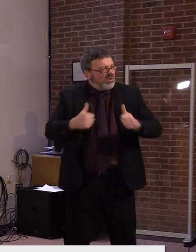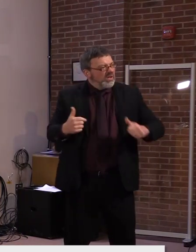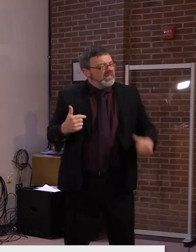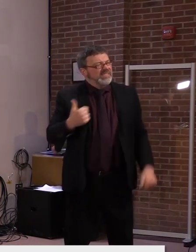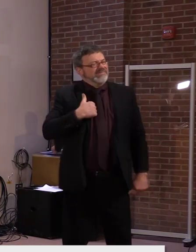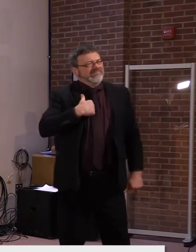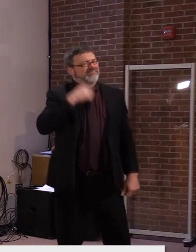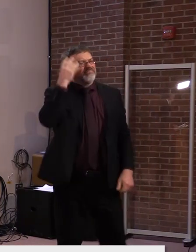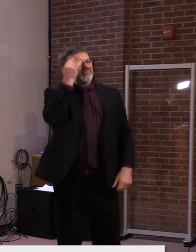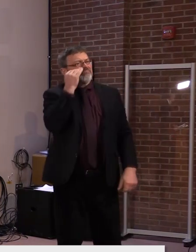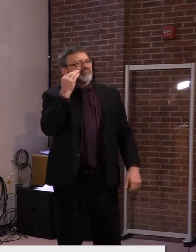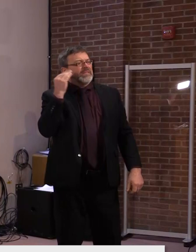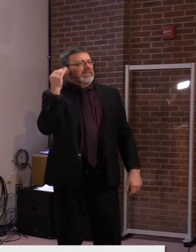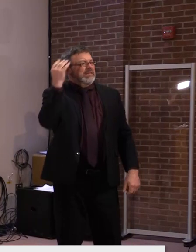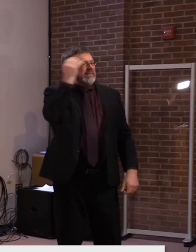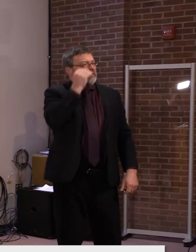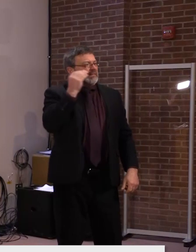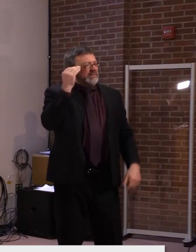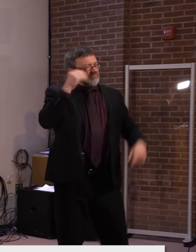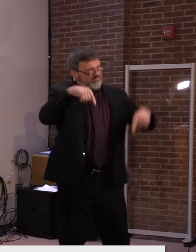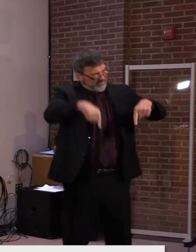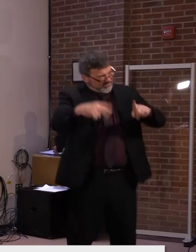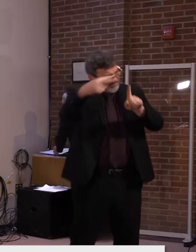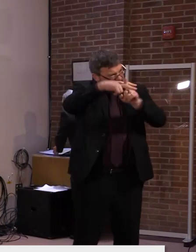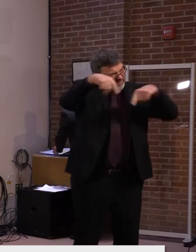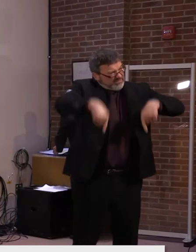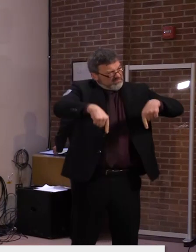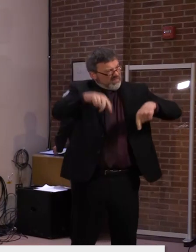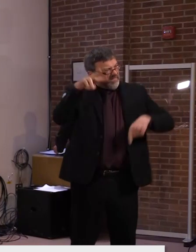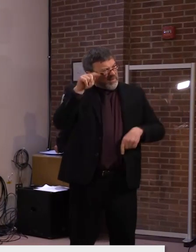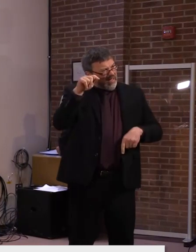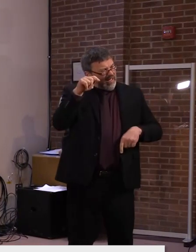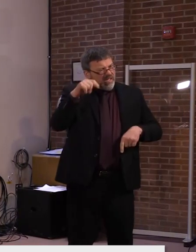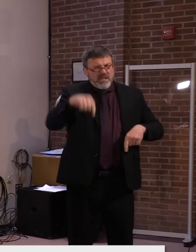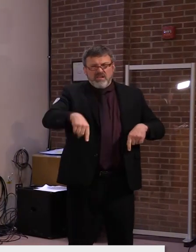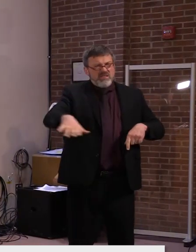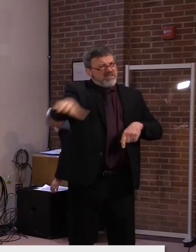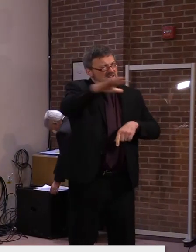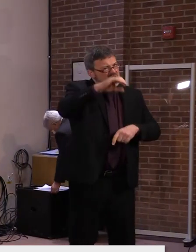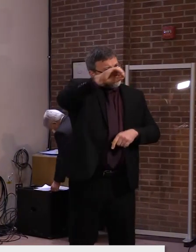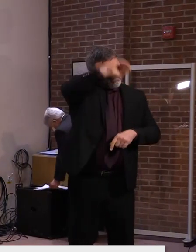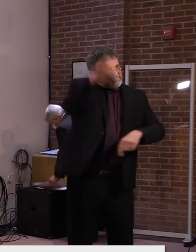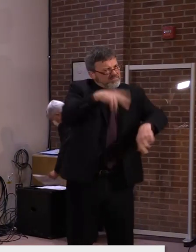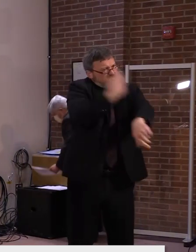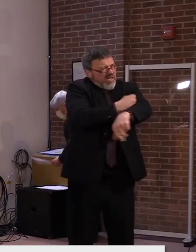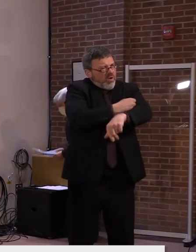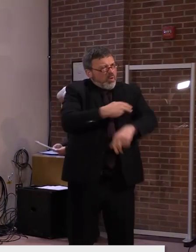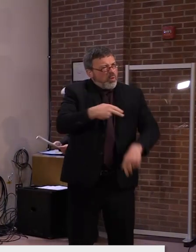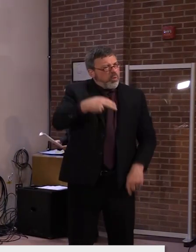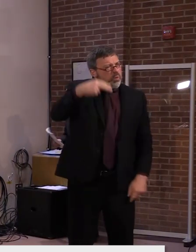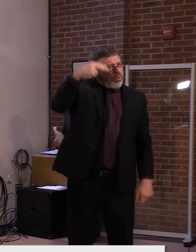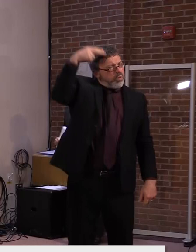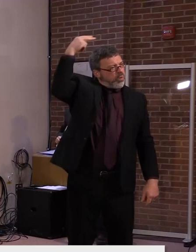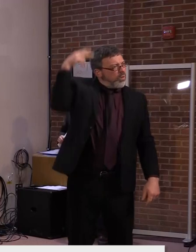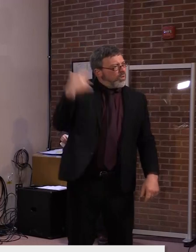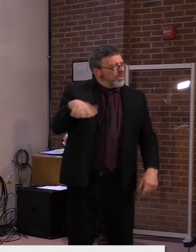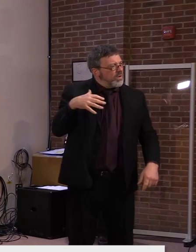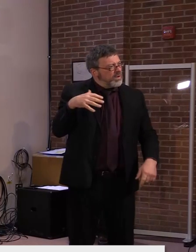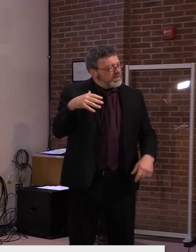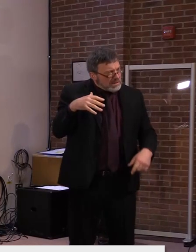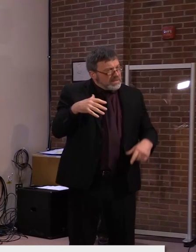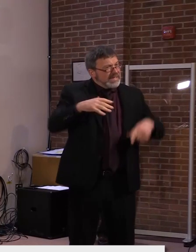Vermont, the state with the highest vaccination and booster rates, the state that has the highest rate of testing in the